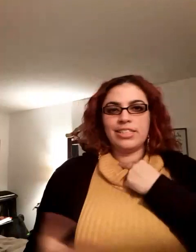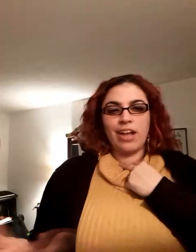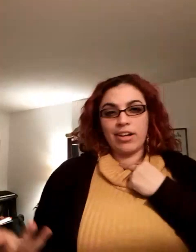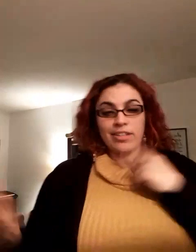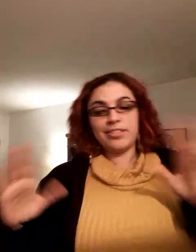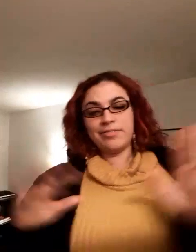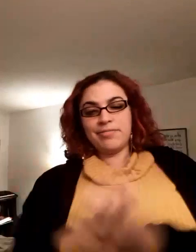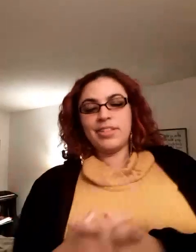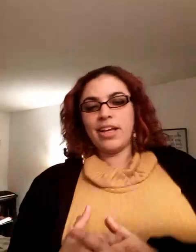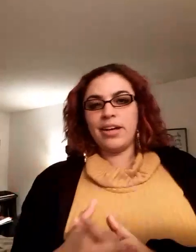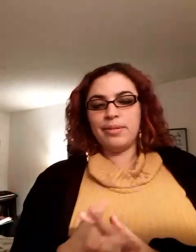stuck.